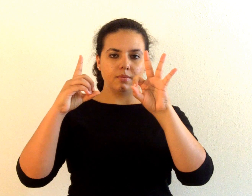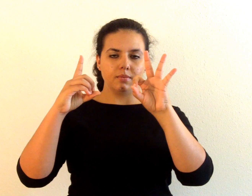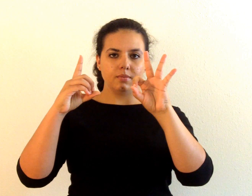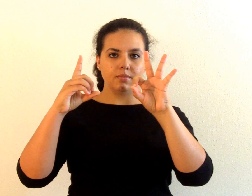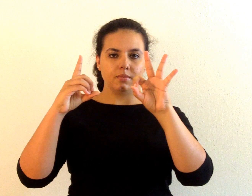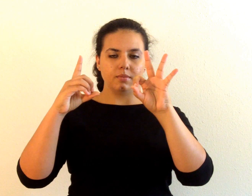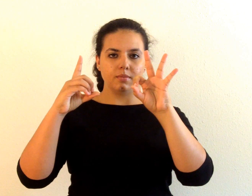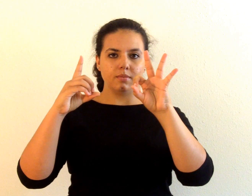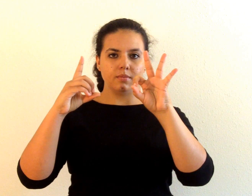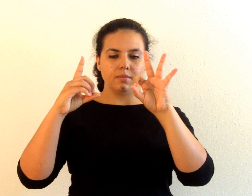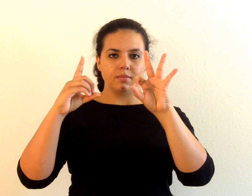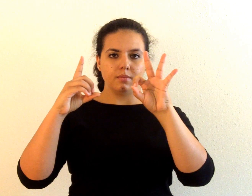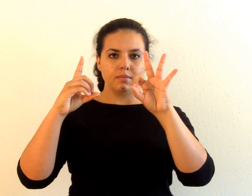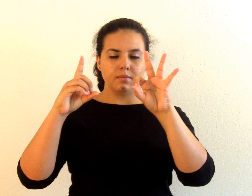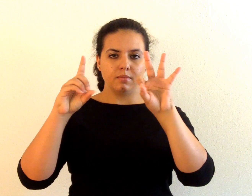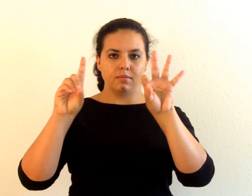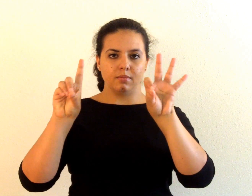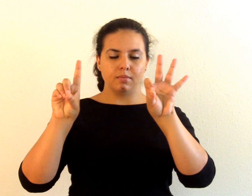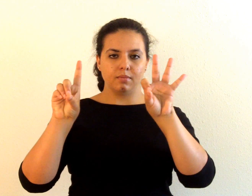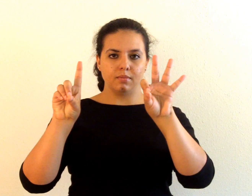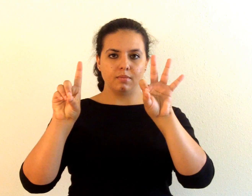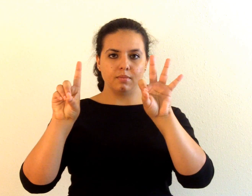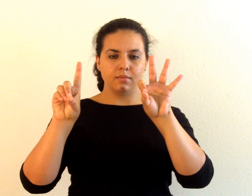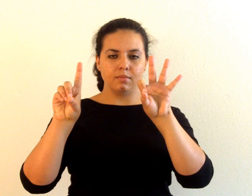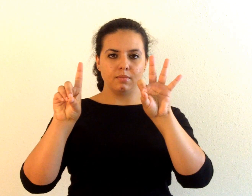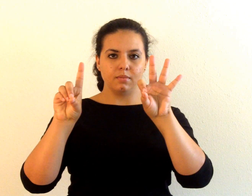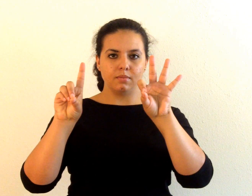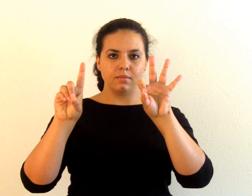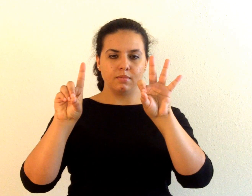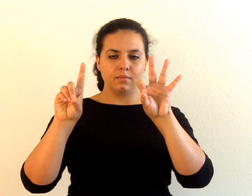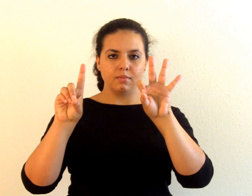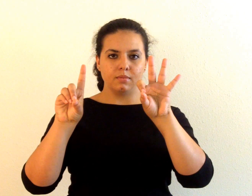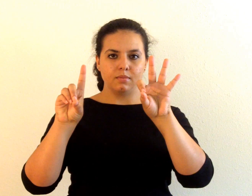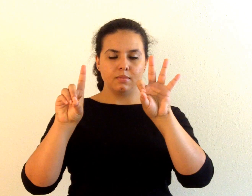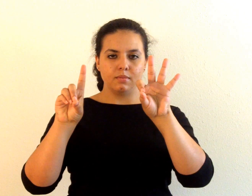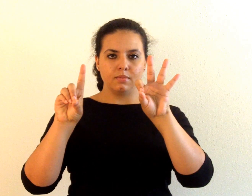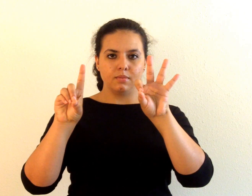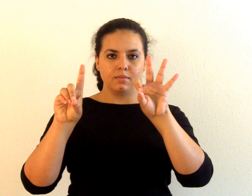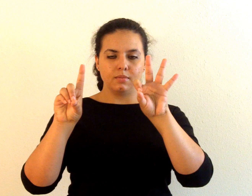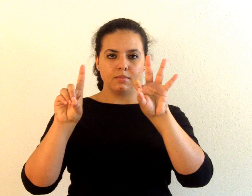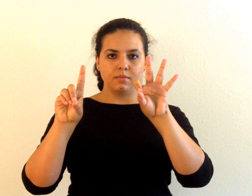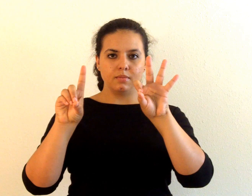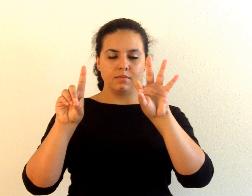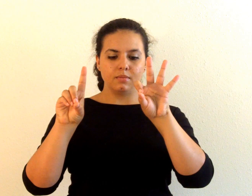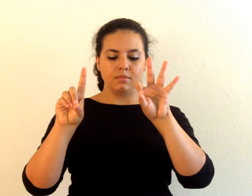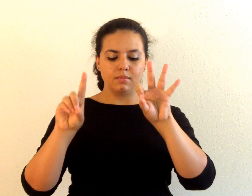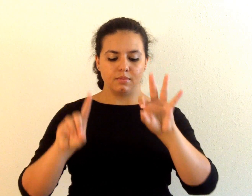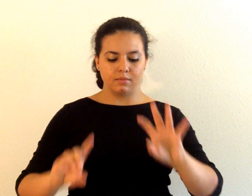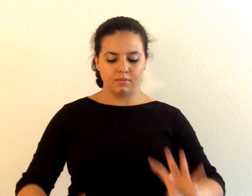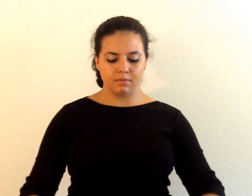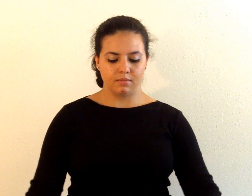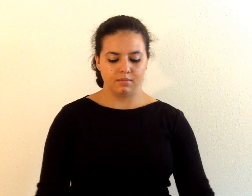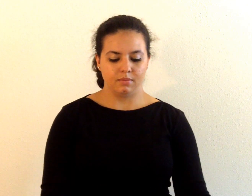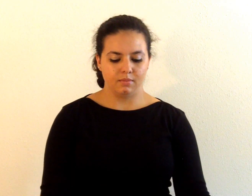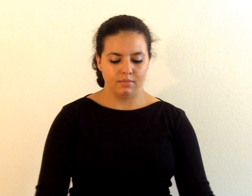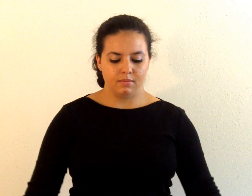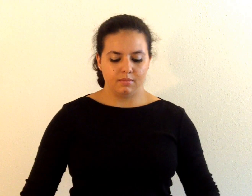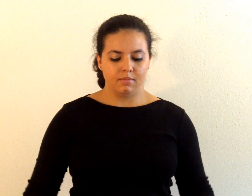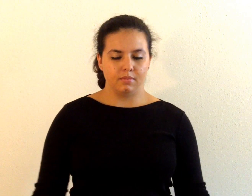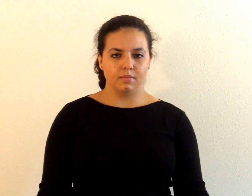This is the one that confuses the majority of our students, F and D. And on our board again,